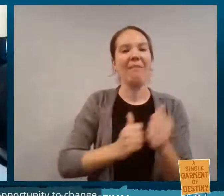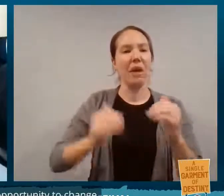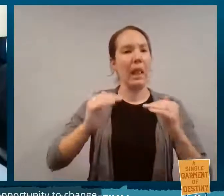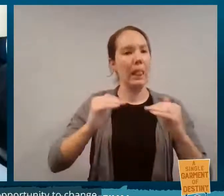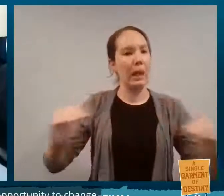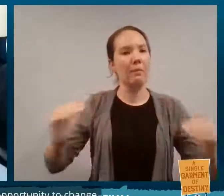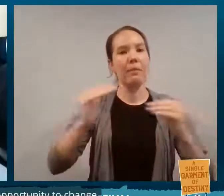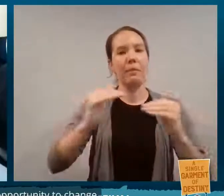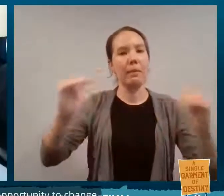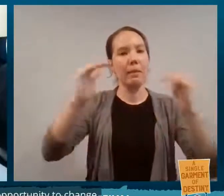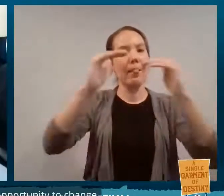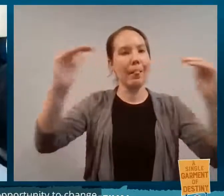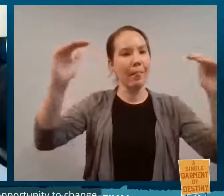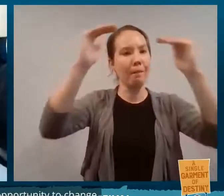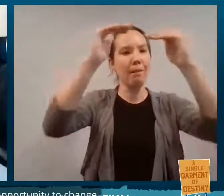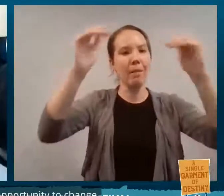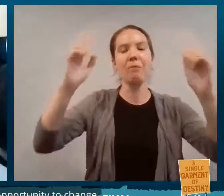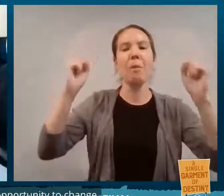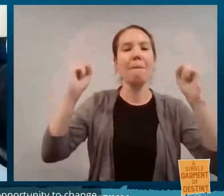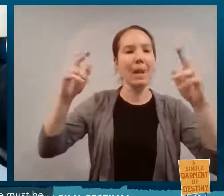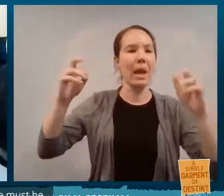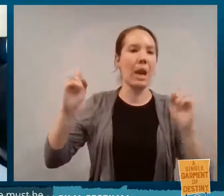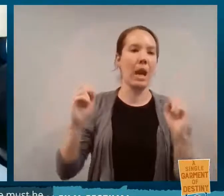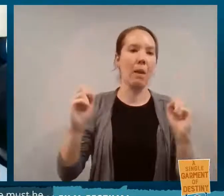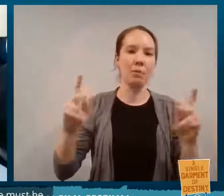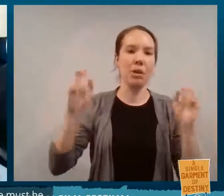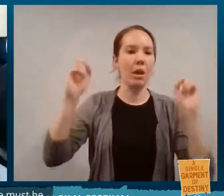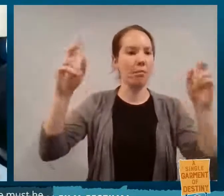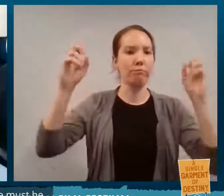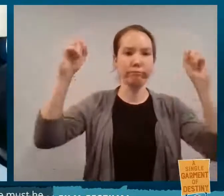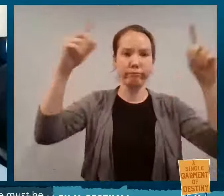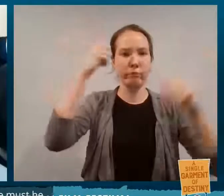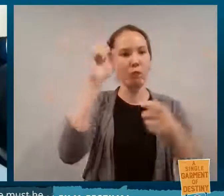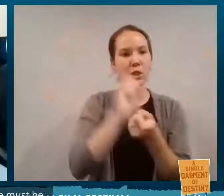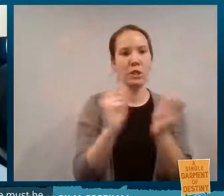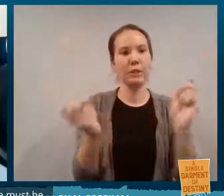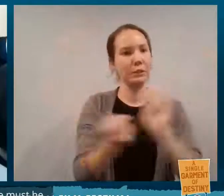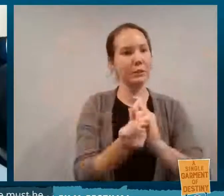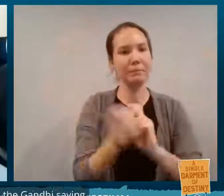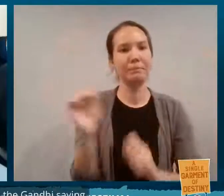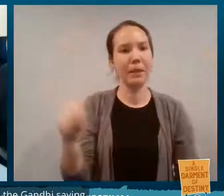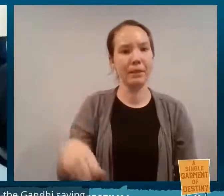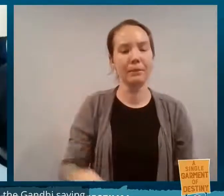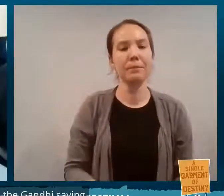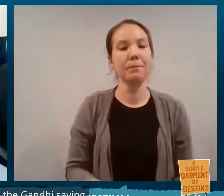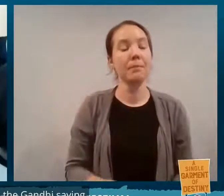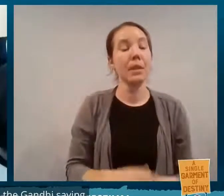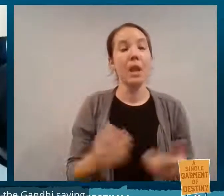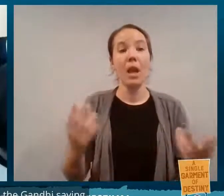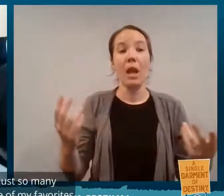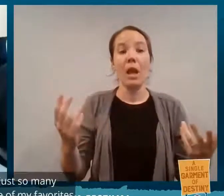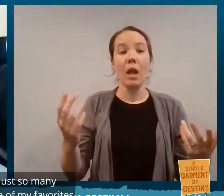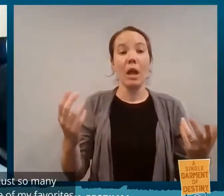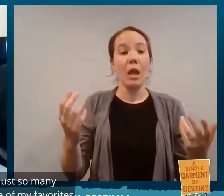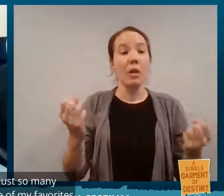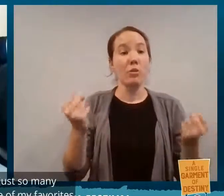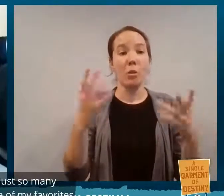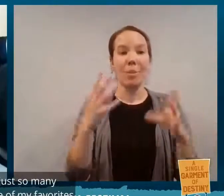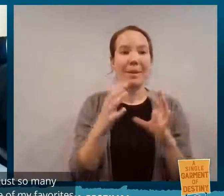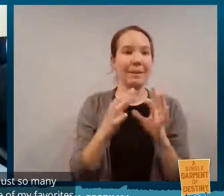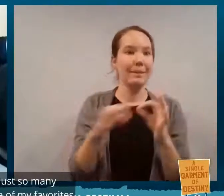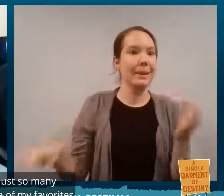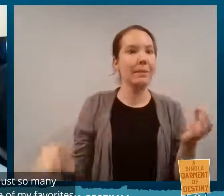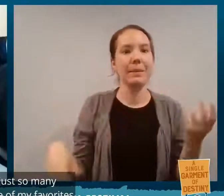nothing but opportunity to change. And we must be, we can pull on the Gandhi saying. There's just so